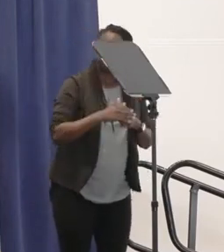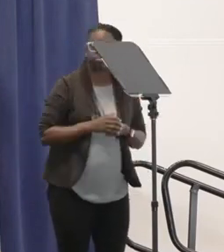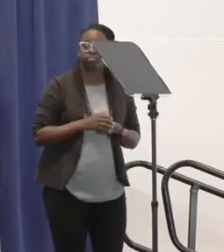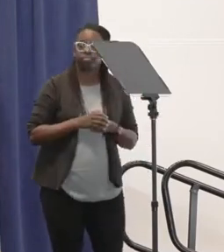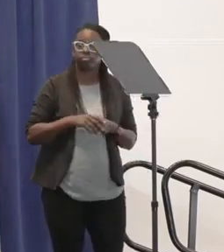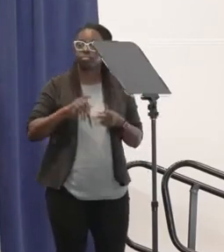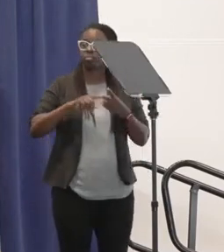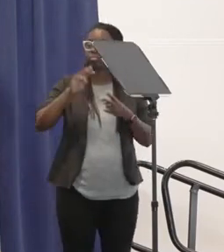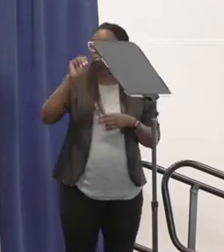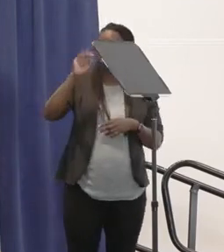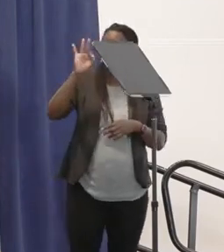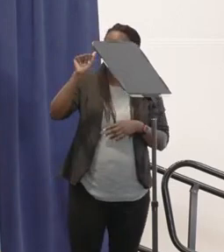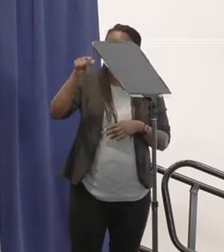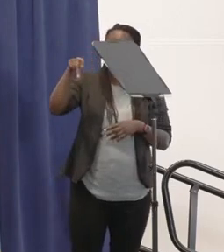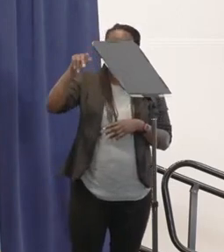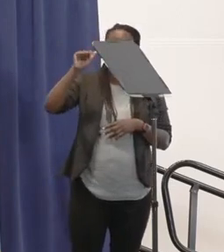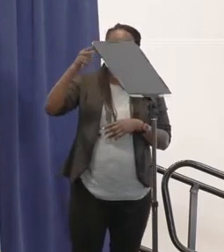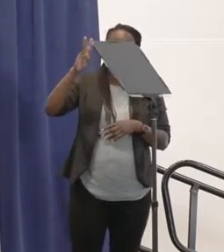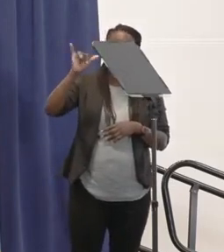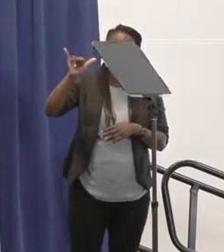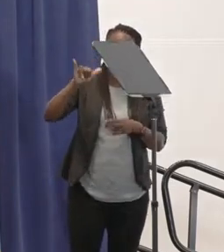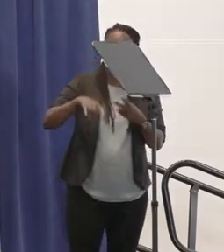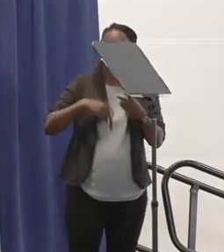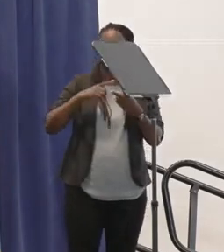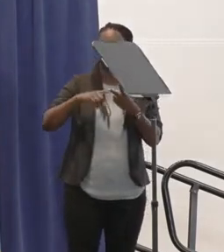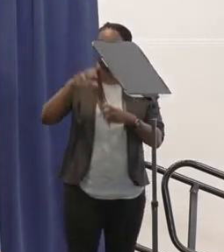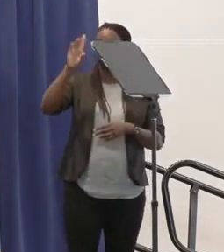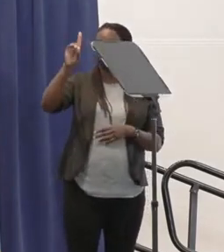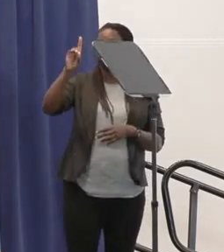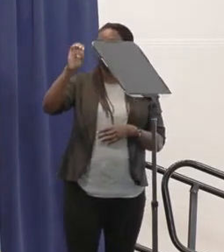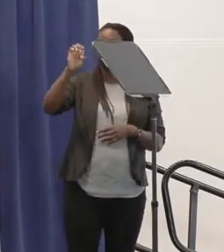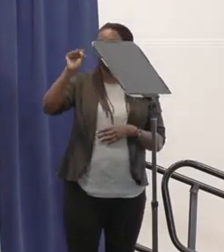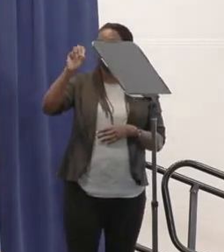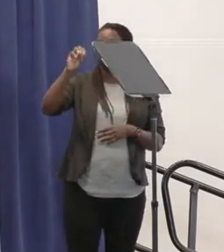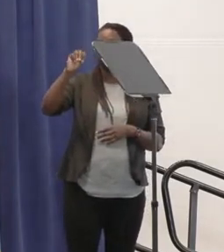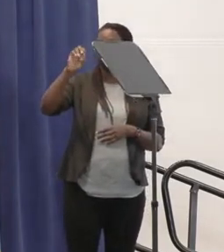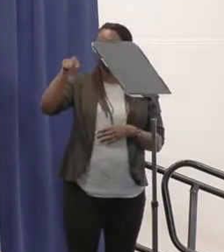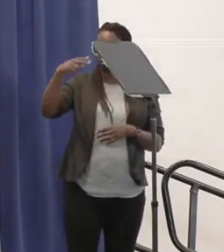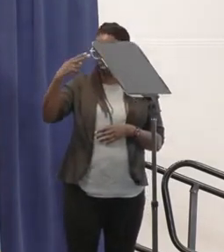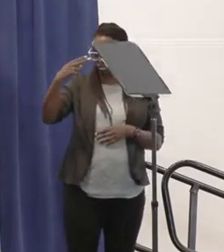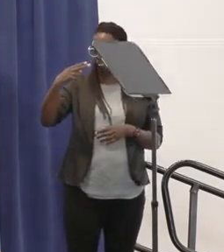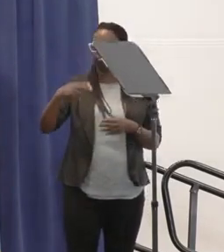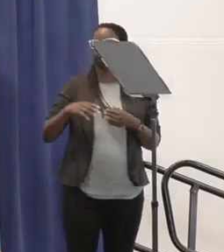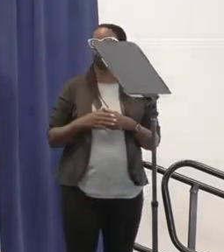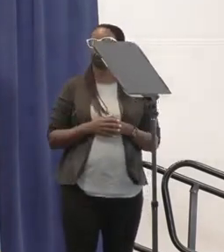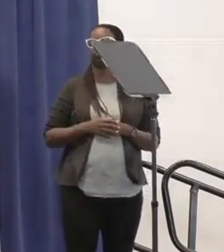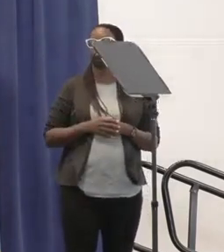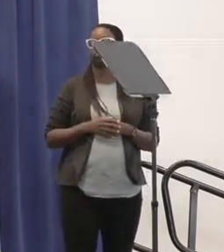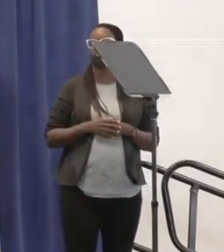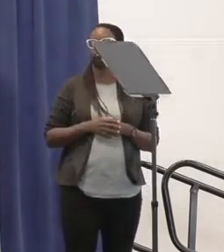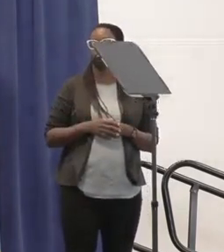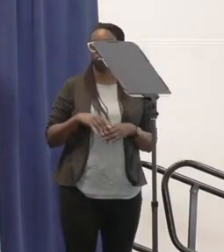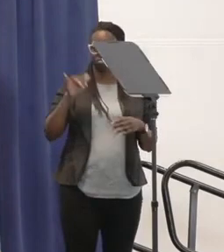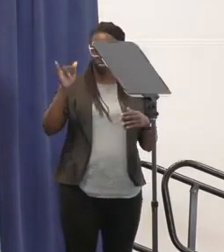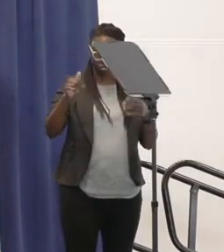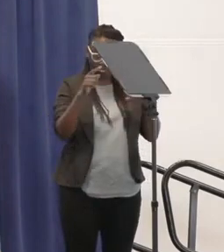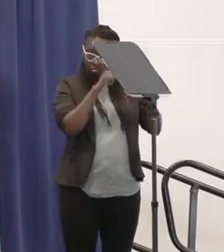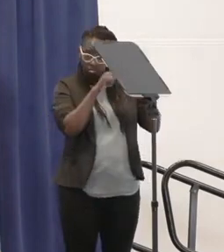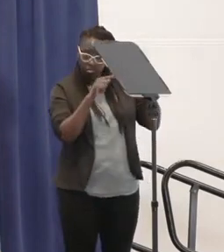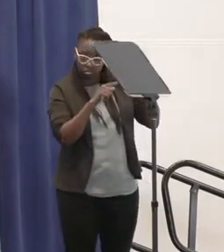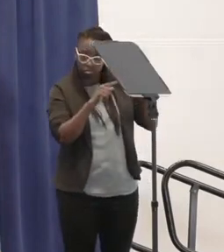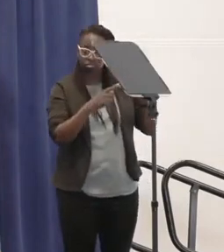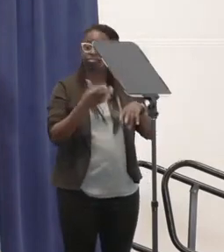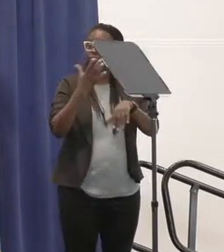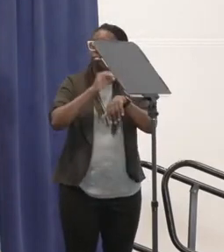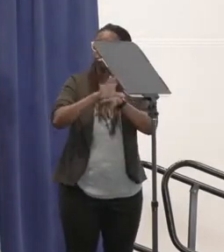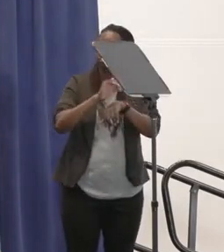and Academic Plan tool, or MyCAP. We brought together this advisory council to have the conversation. In our